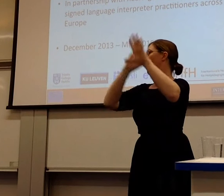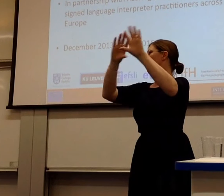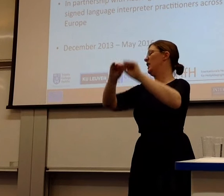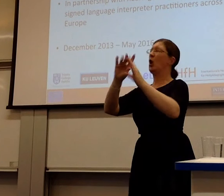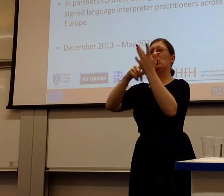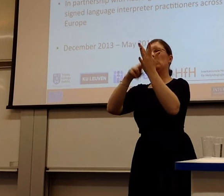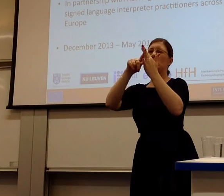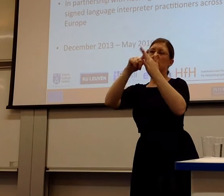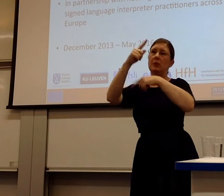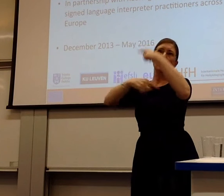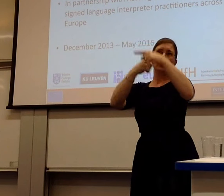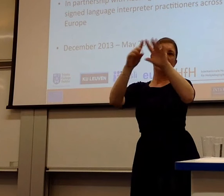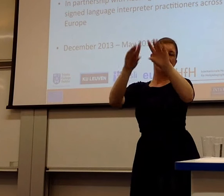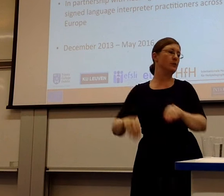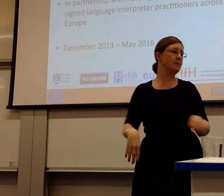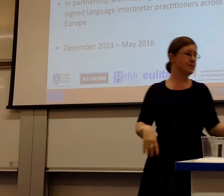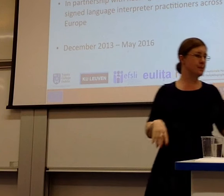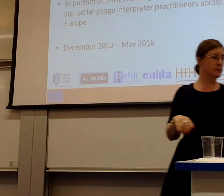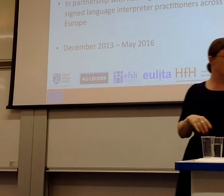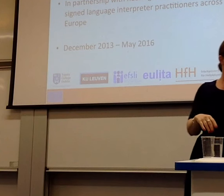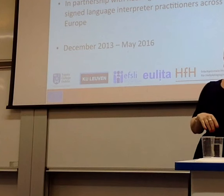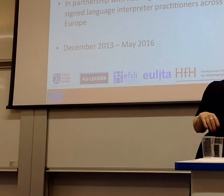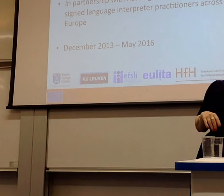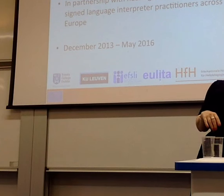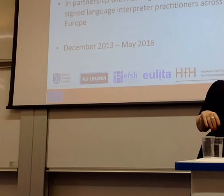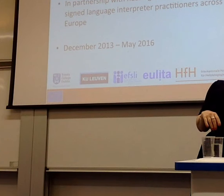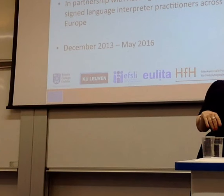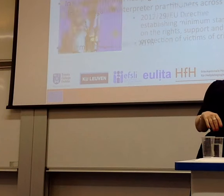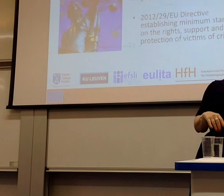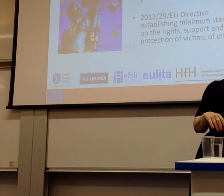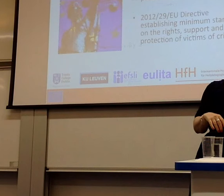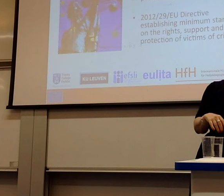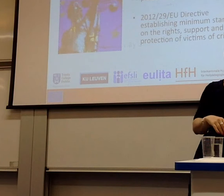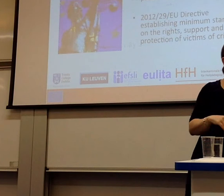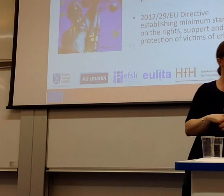And the project's aim to finish by May next year, May 2016.